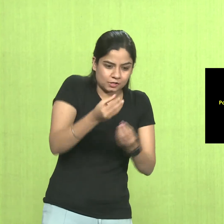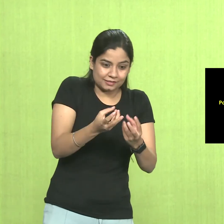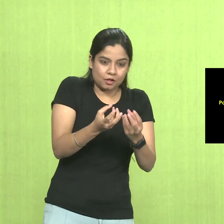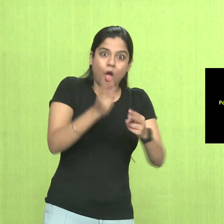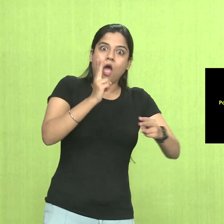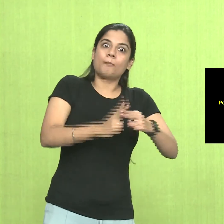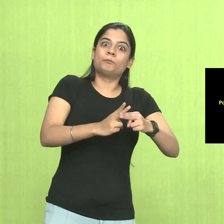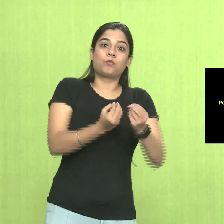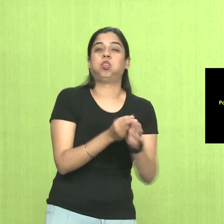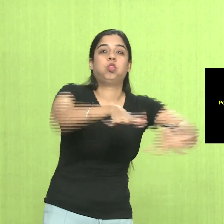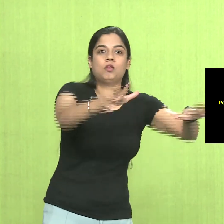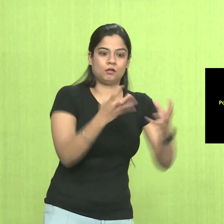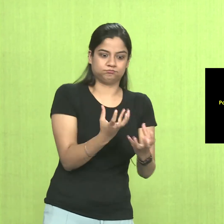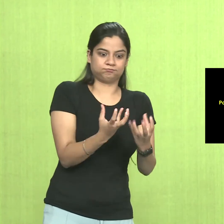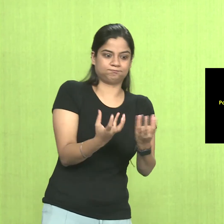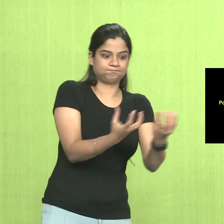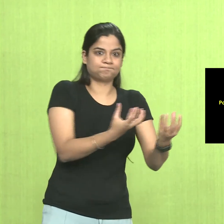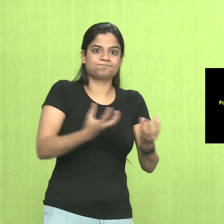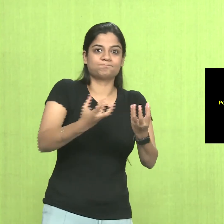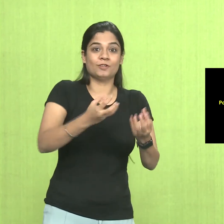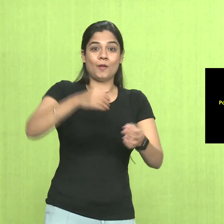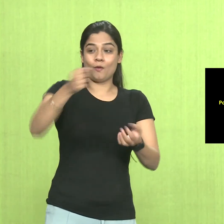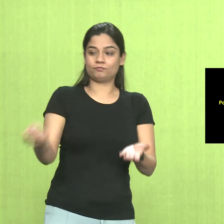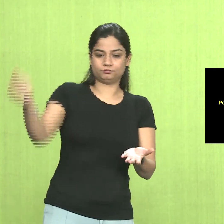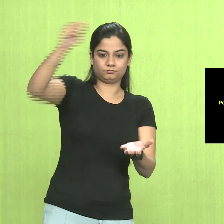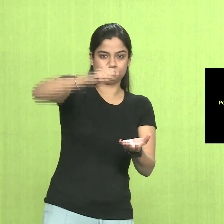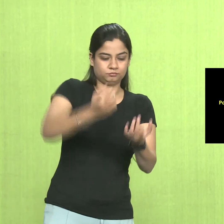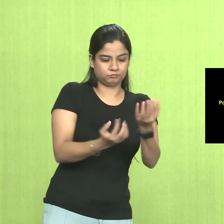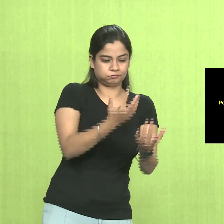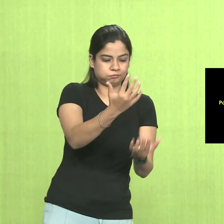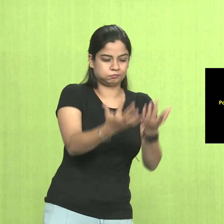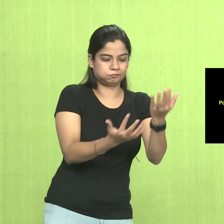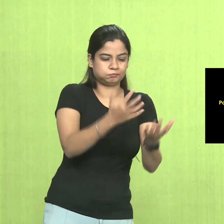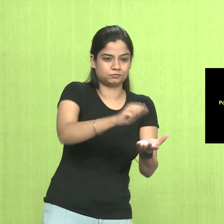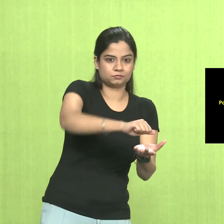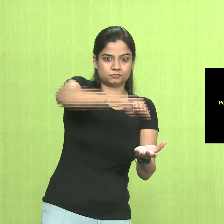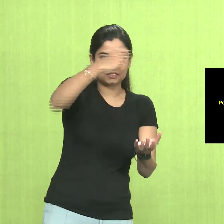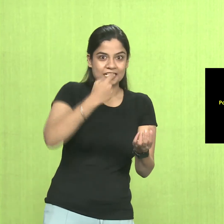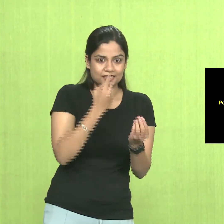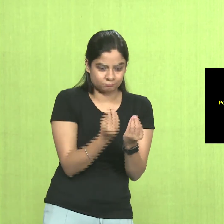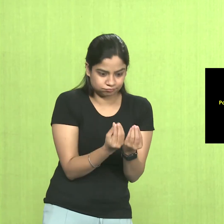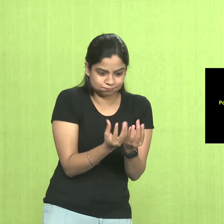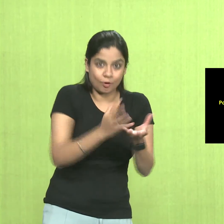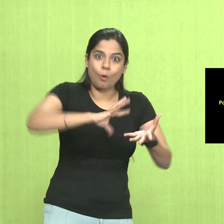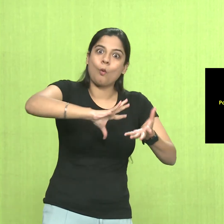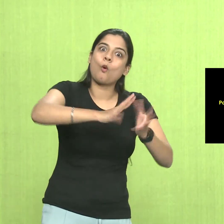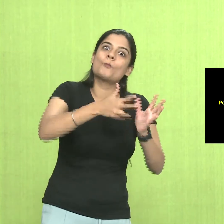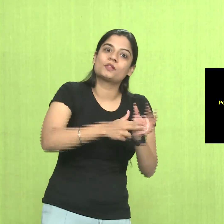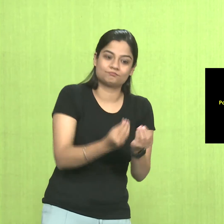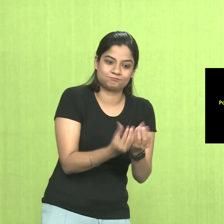poached. So it will automatically fluff up a little and then you can add salt and have the soft, smooth edge